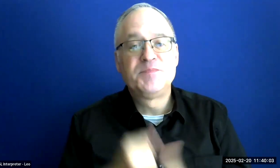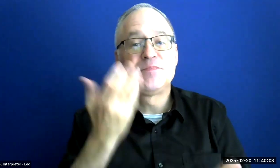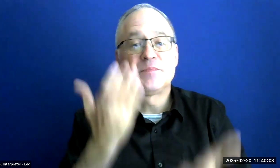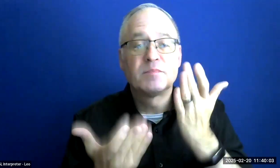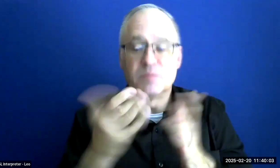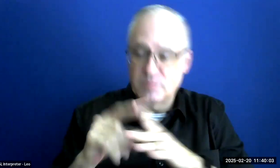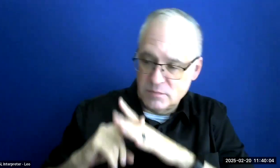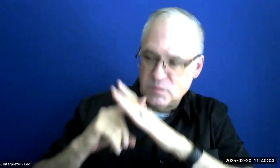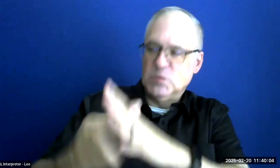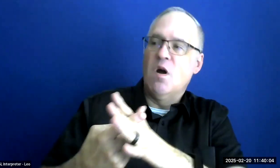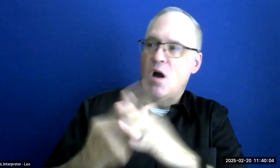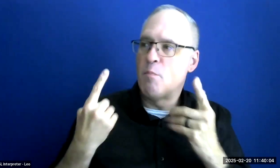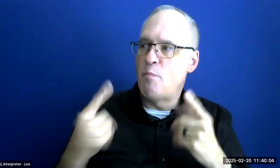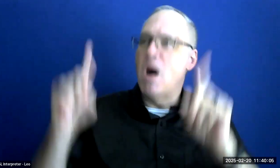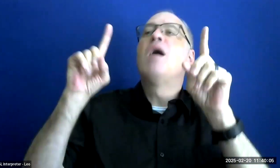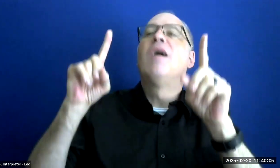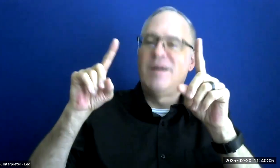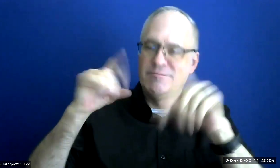early as next year